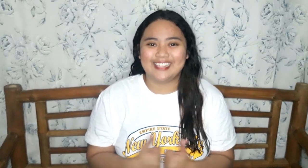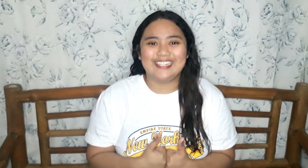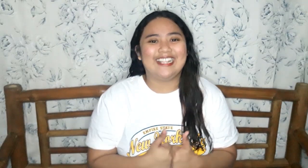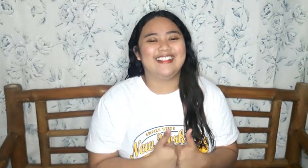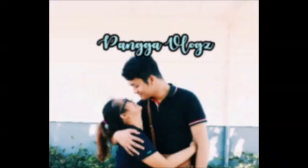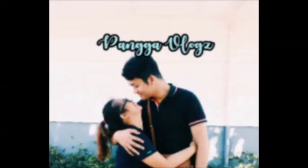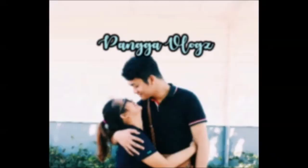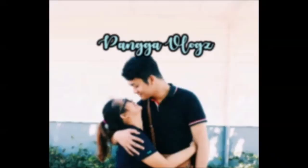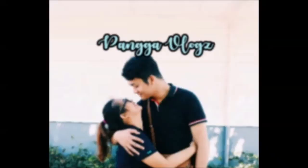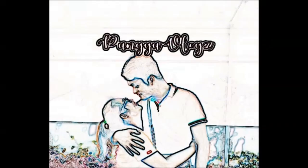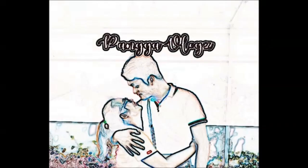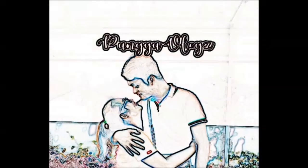started.